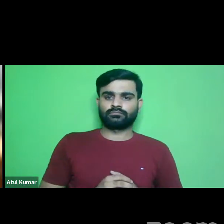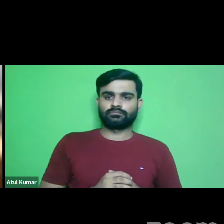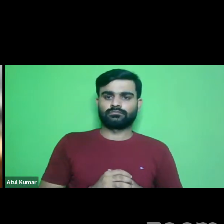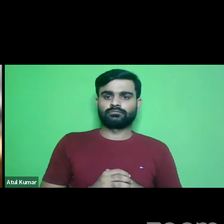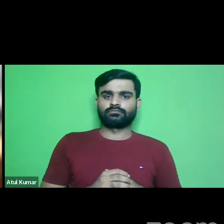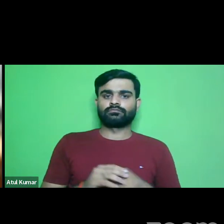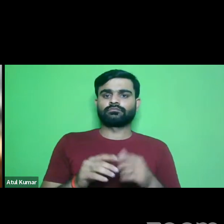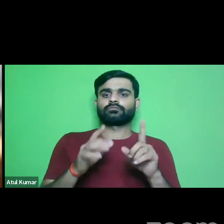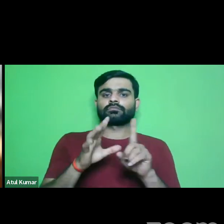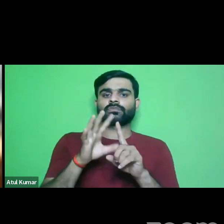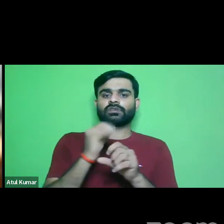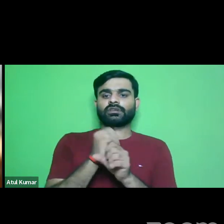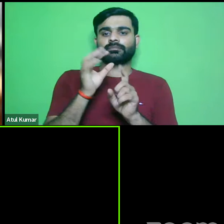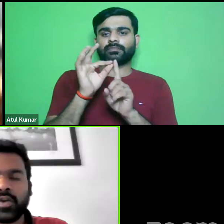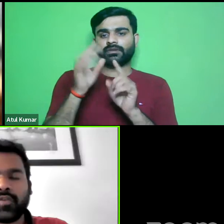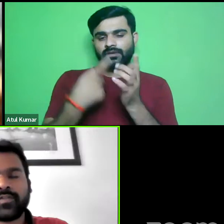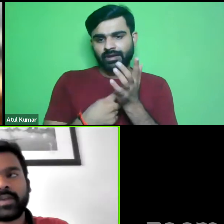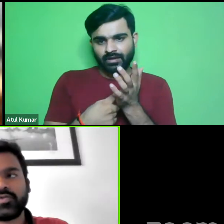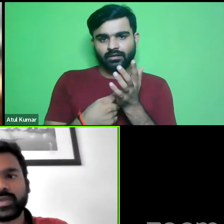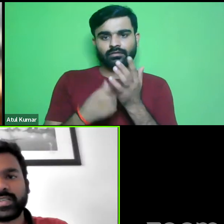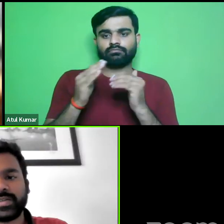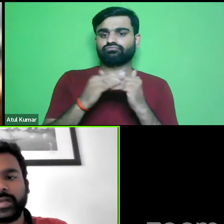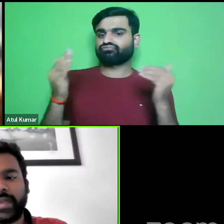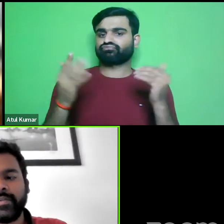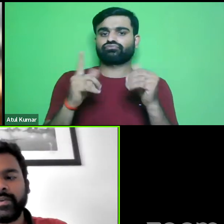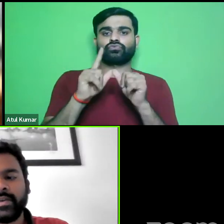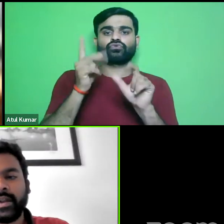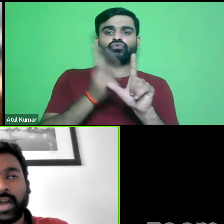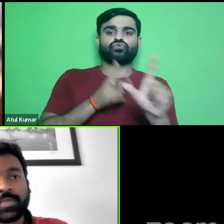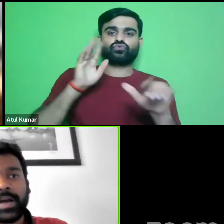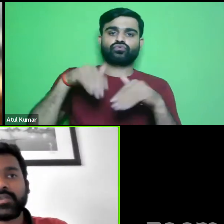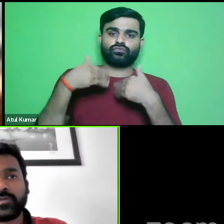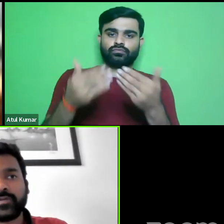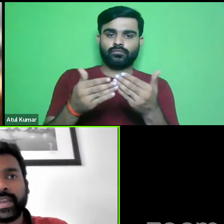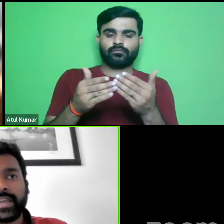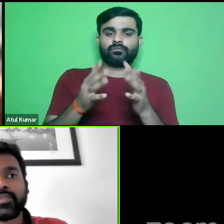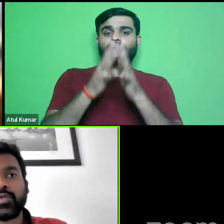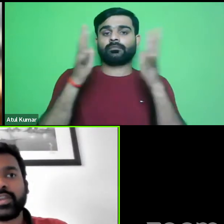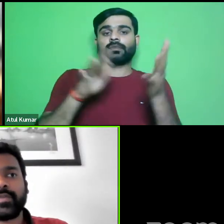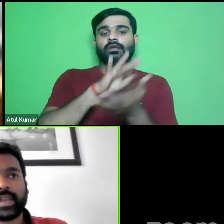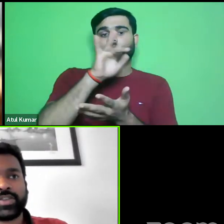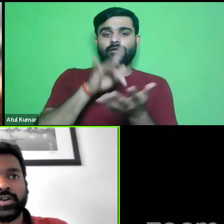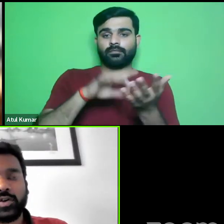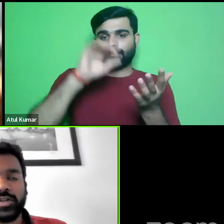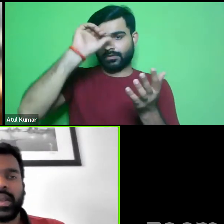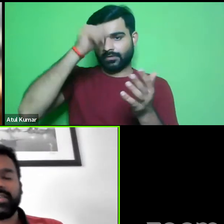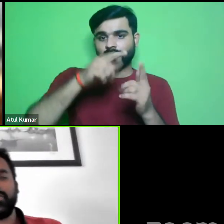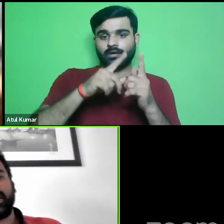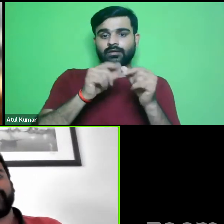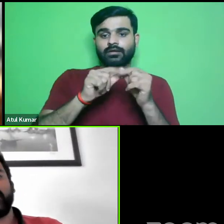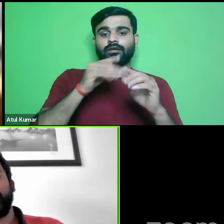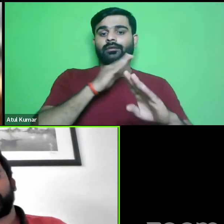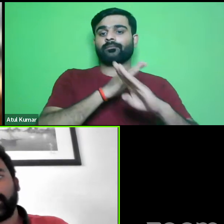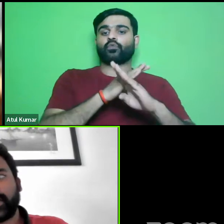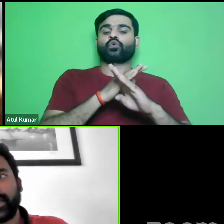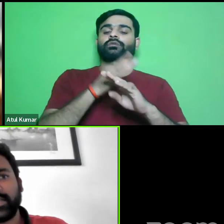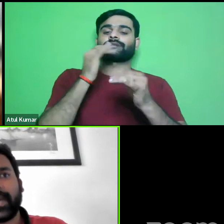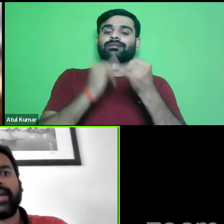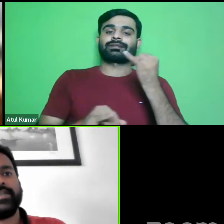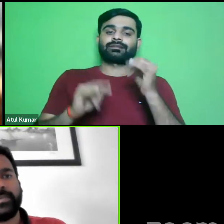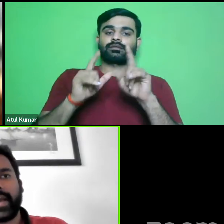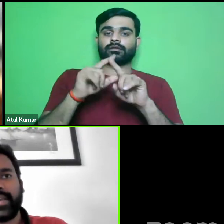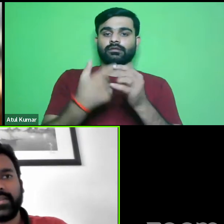the GDPR. Now, the GDPR has been a law for about 2 years, and large parts of India's own data protection law, the last draft at least,